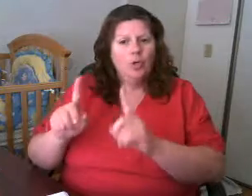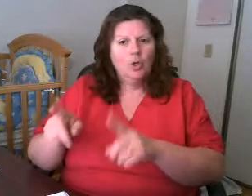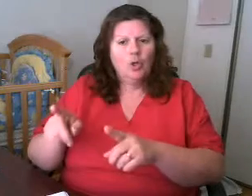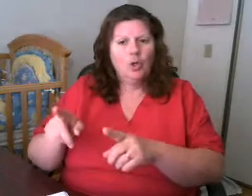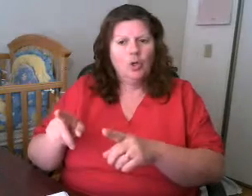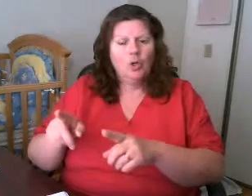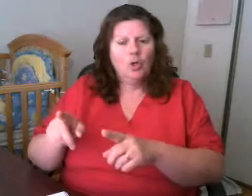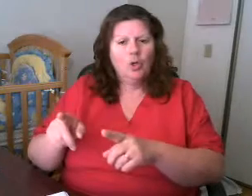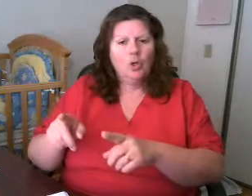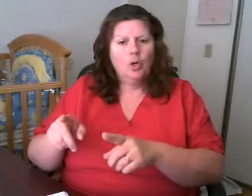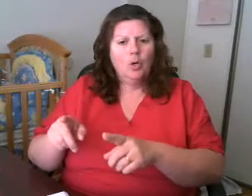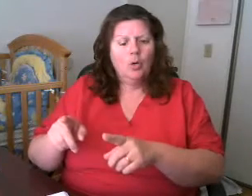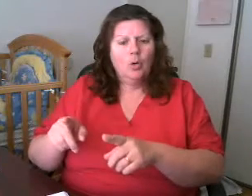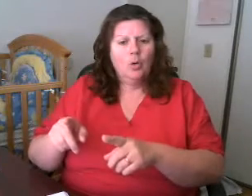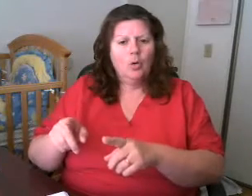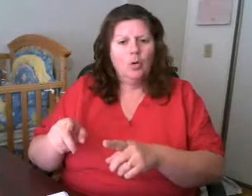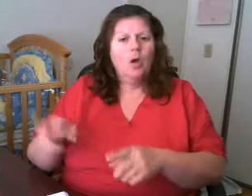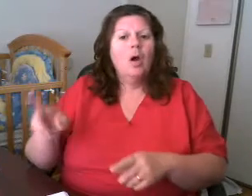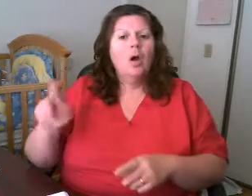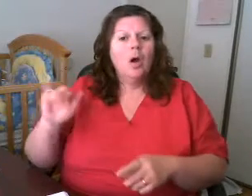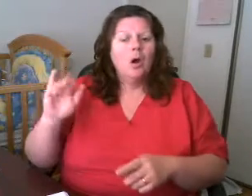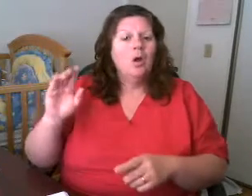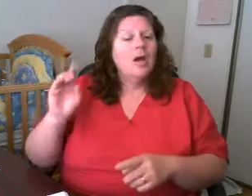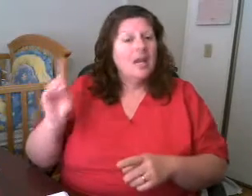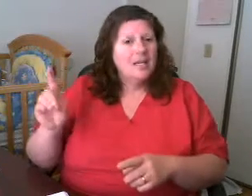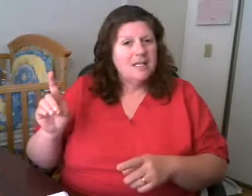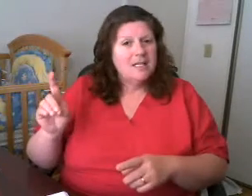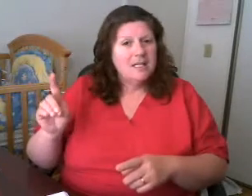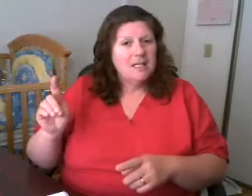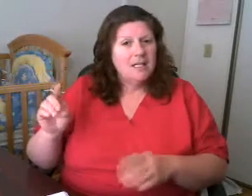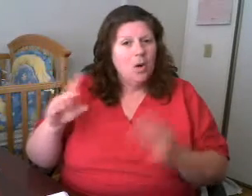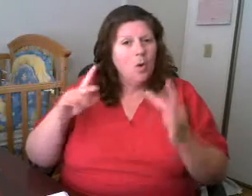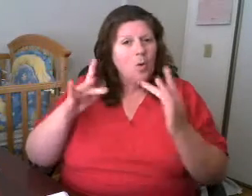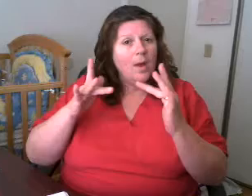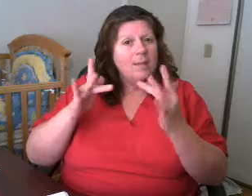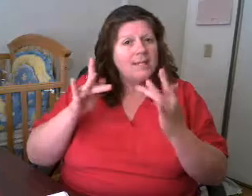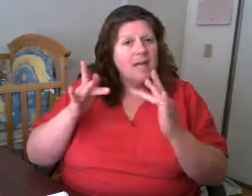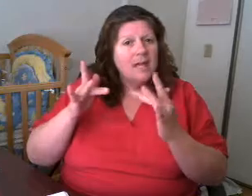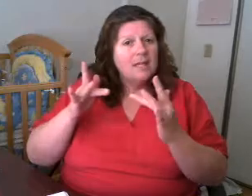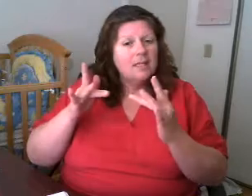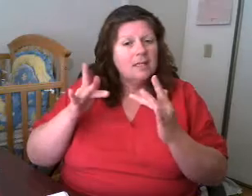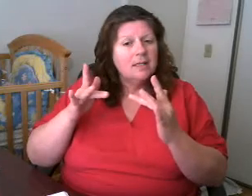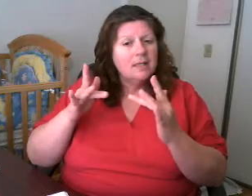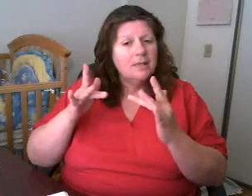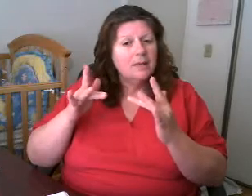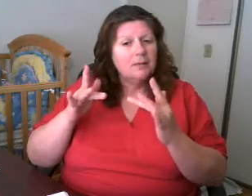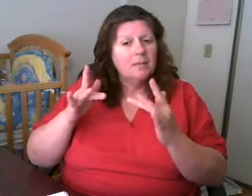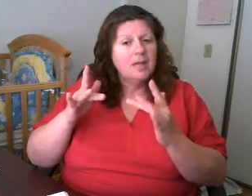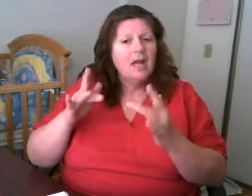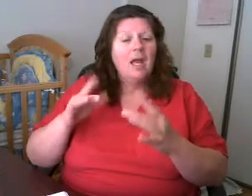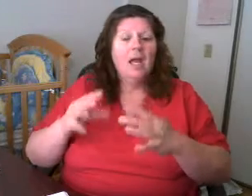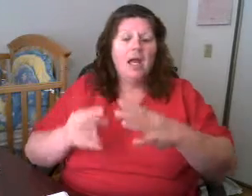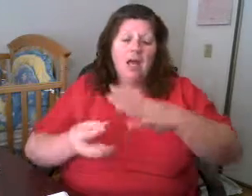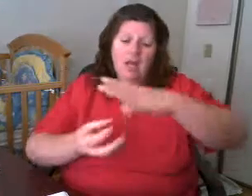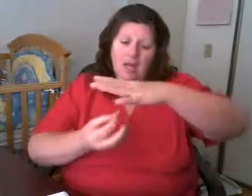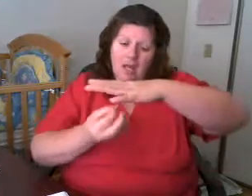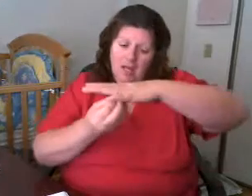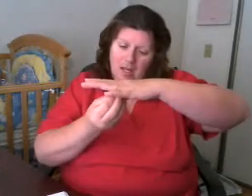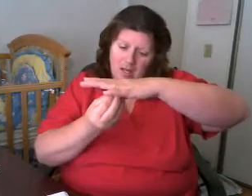is several pages of information that's specifically related to the written test, or what we call the knowledge